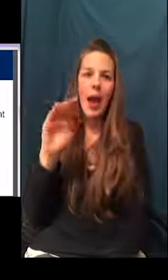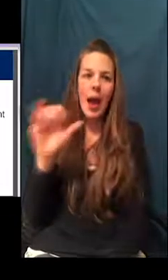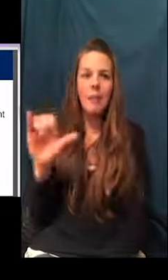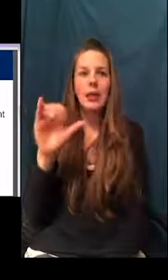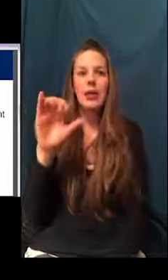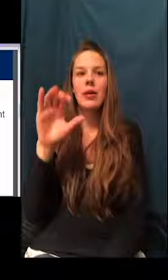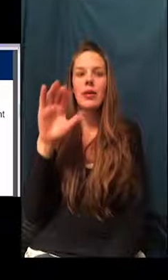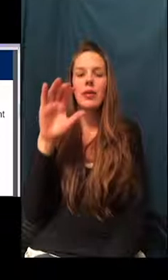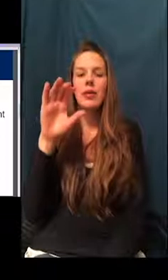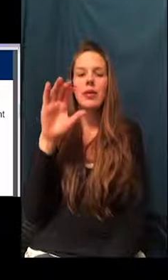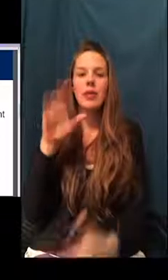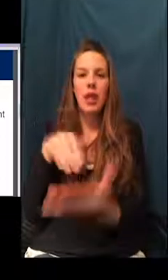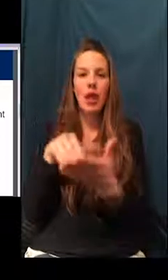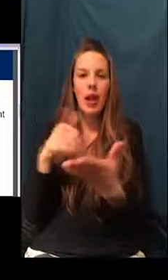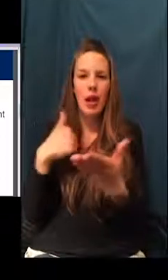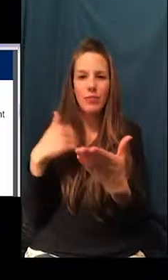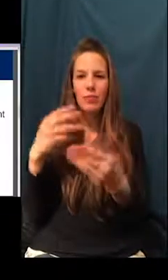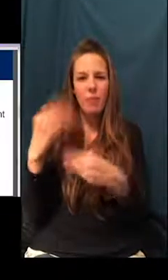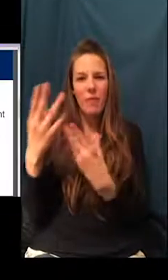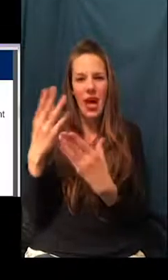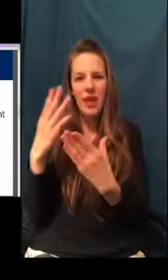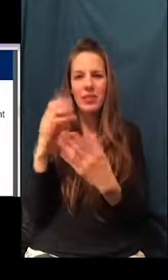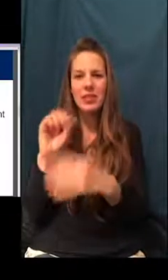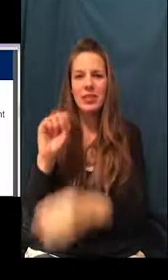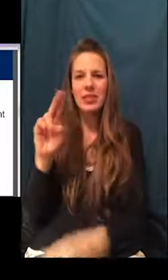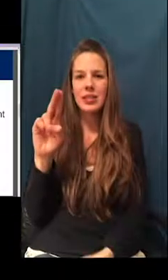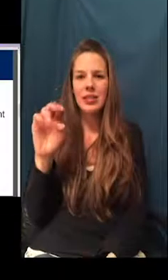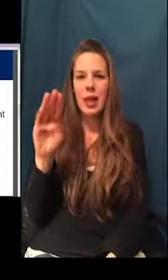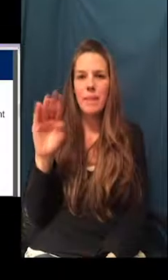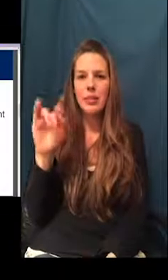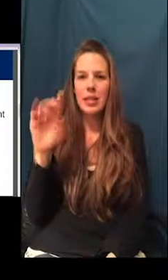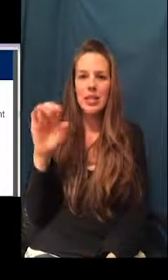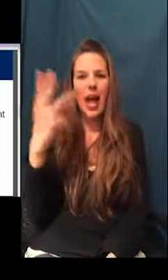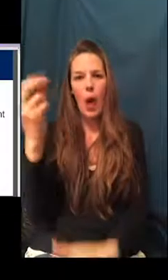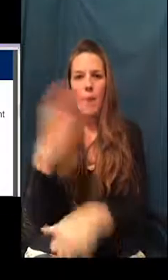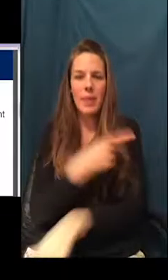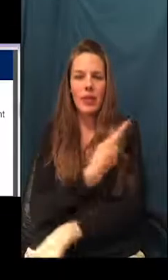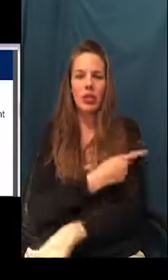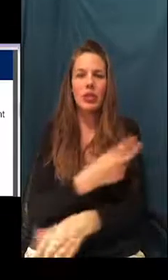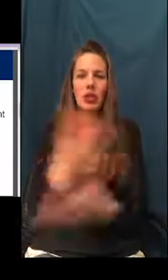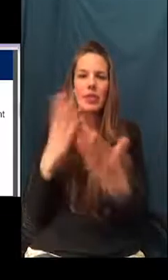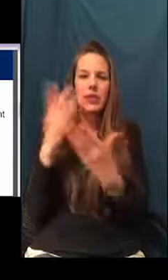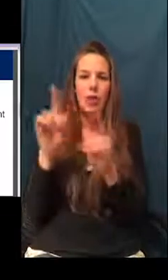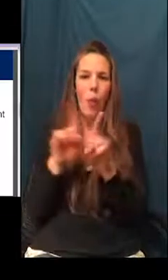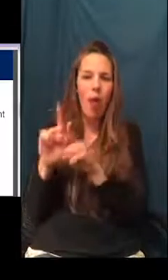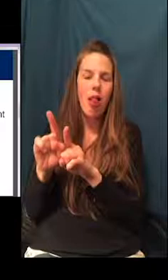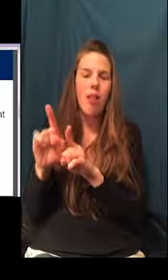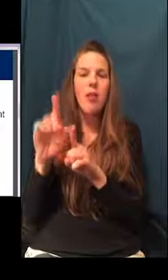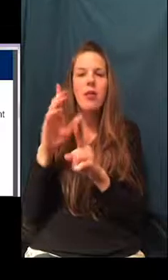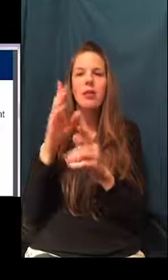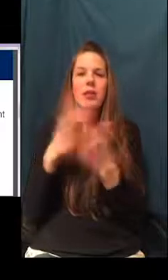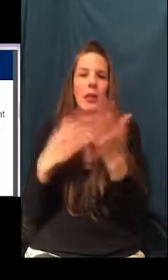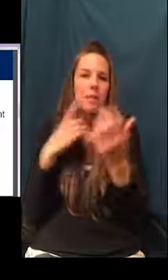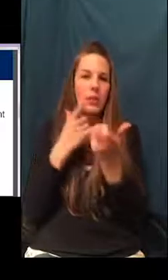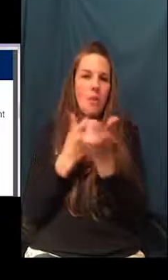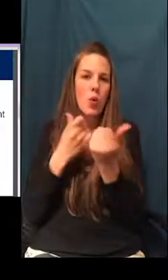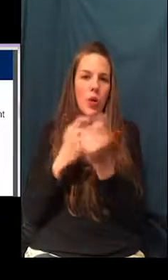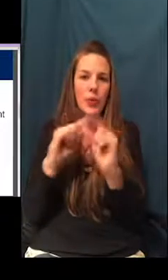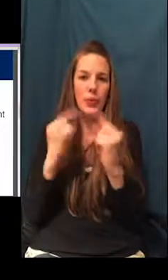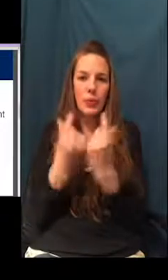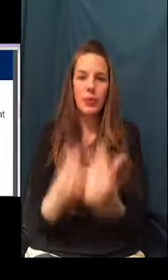some, we do provide outpatient substance use services as well, and are doing some support groups.